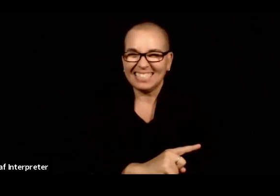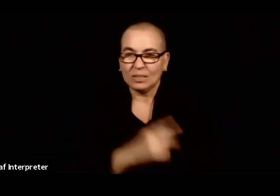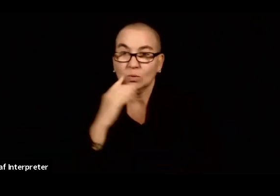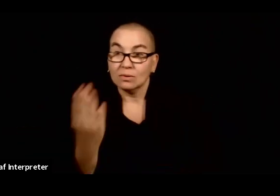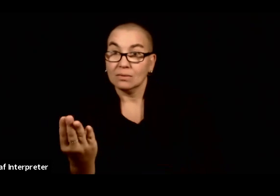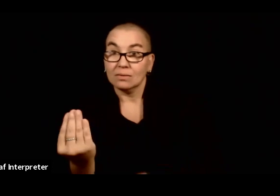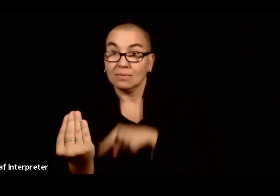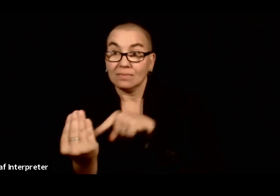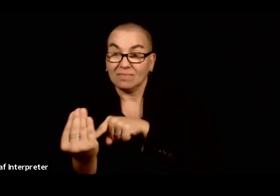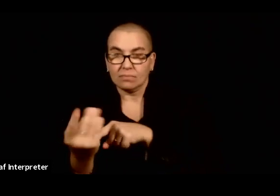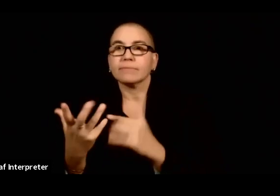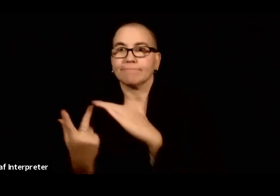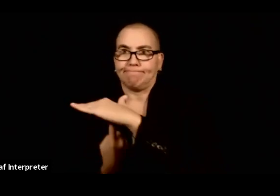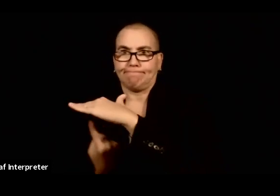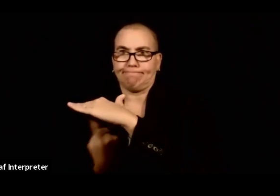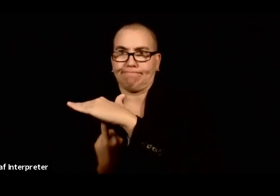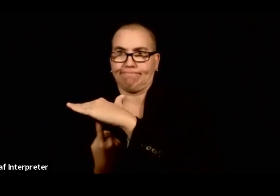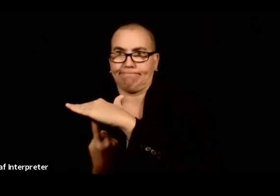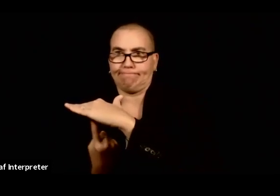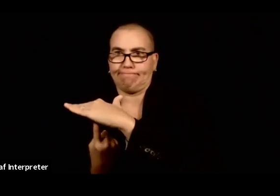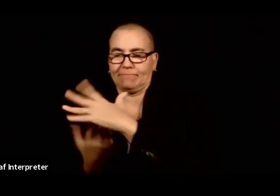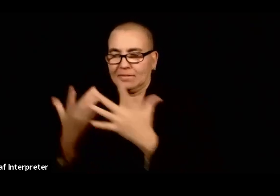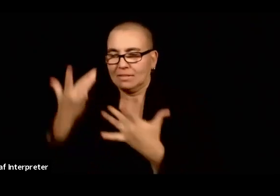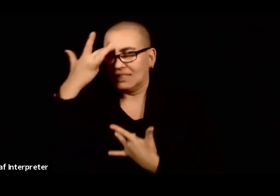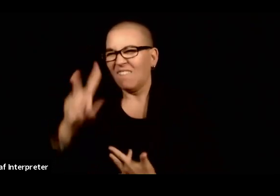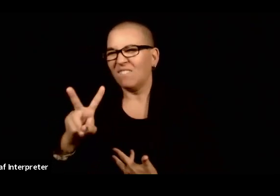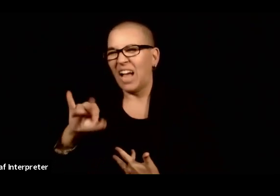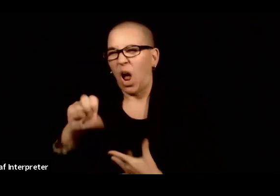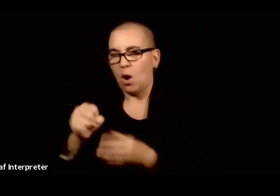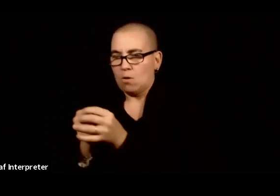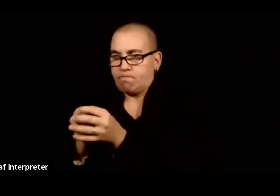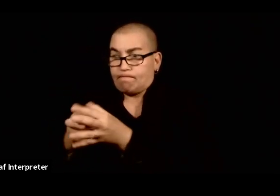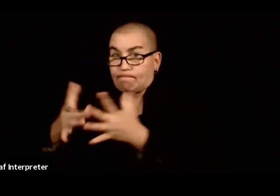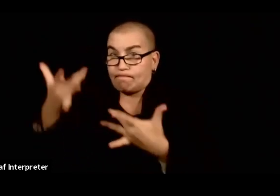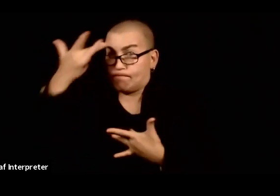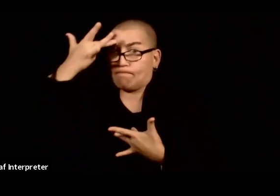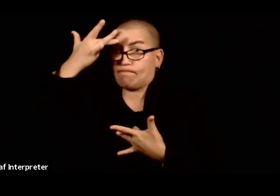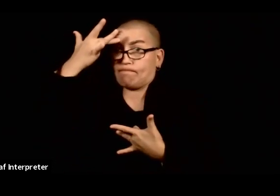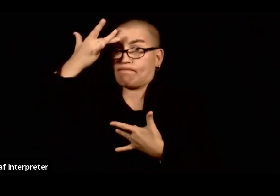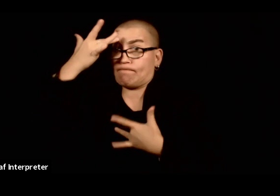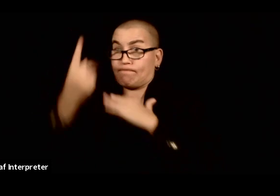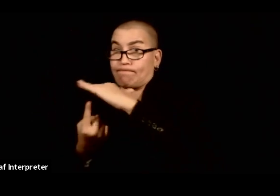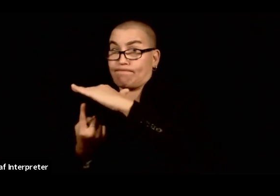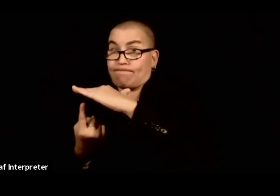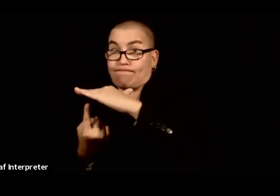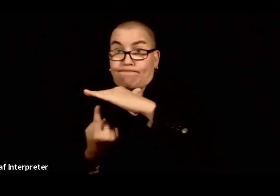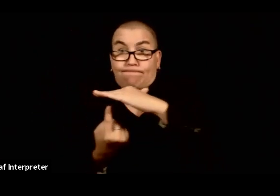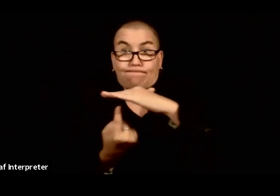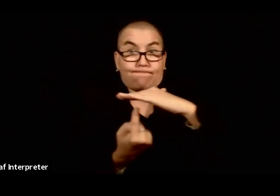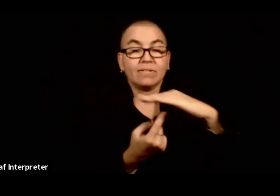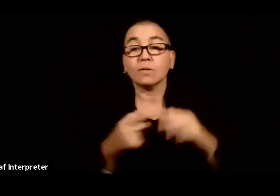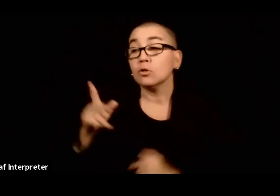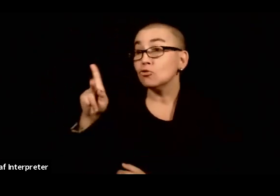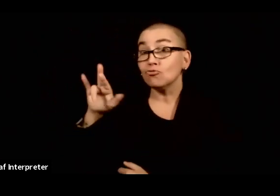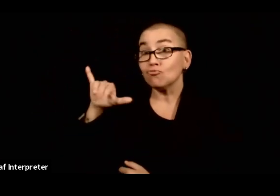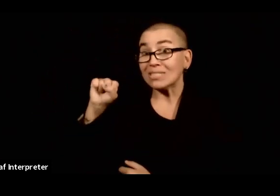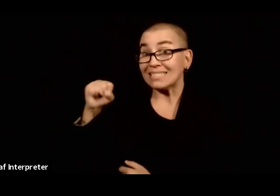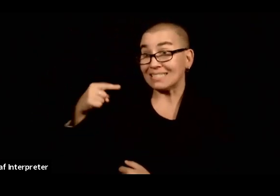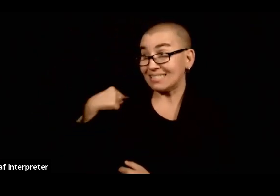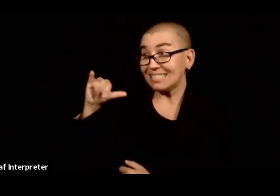and I both talking also about the fact that 28 days is increasingly